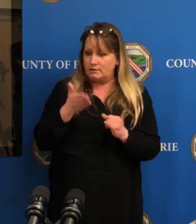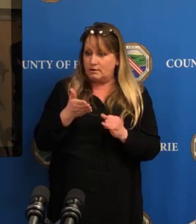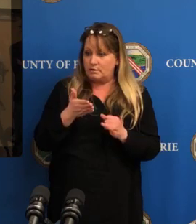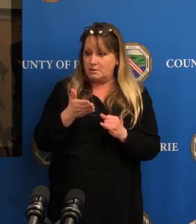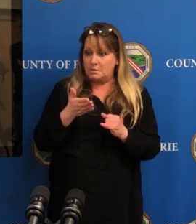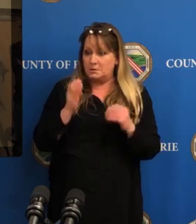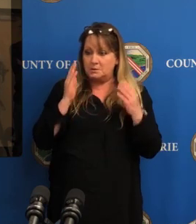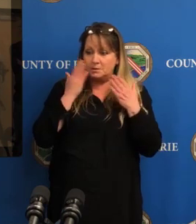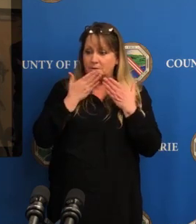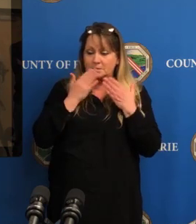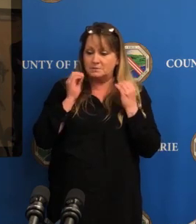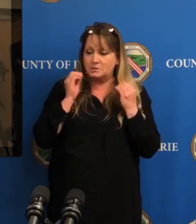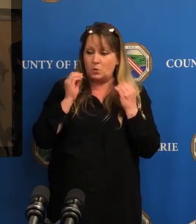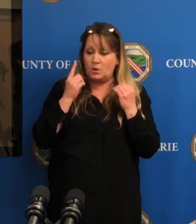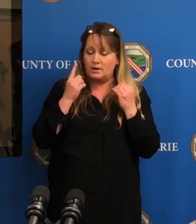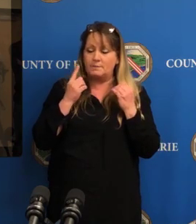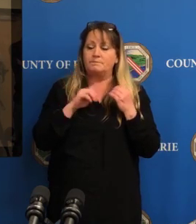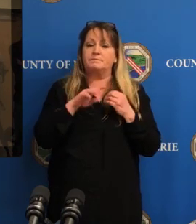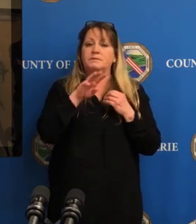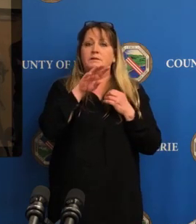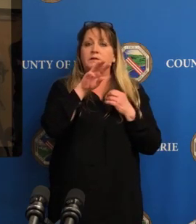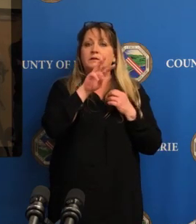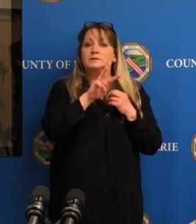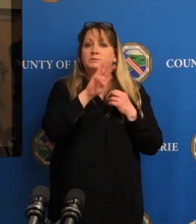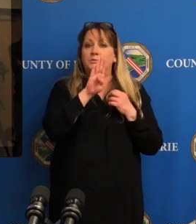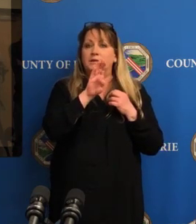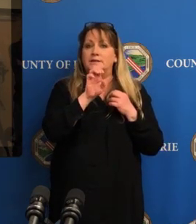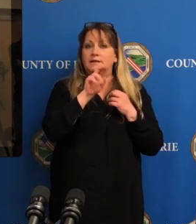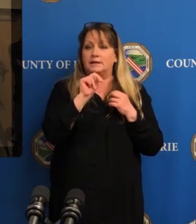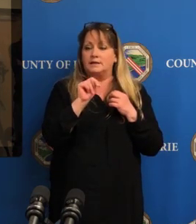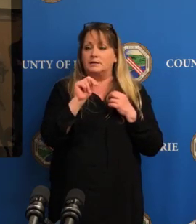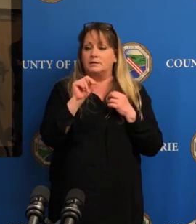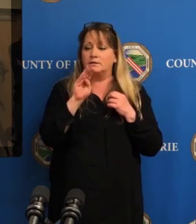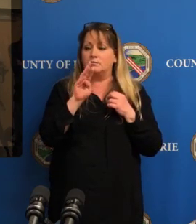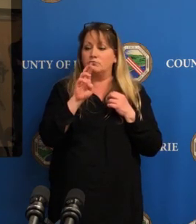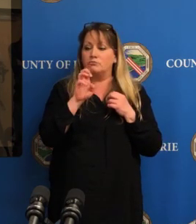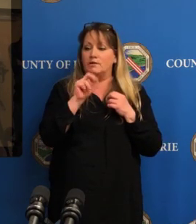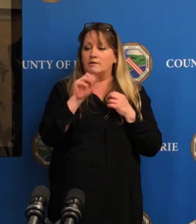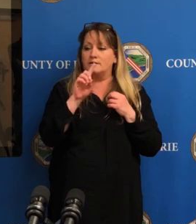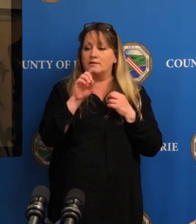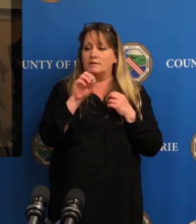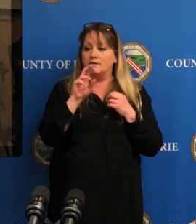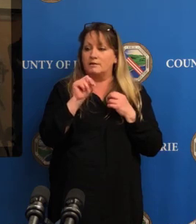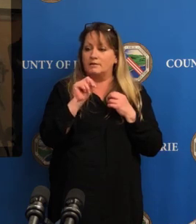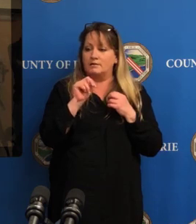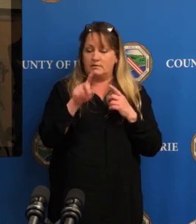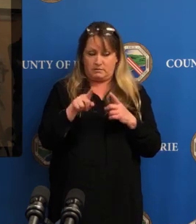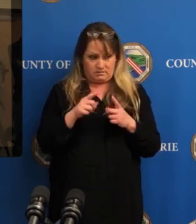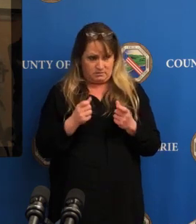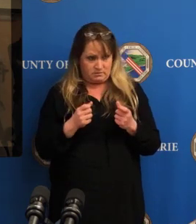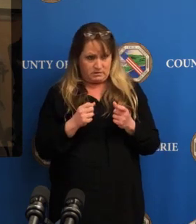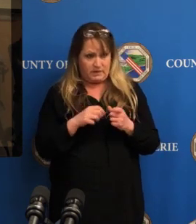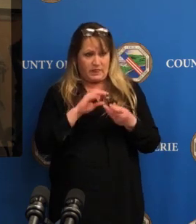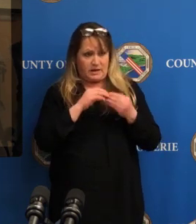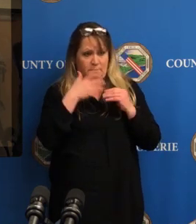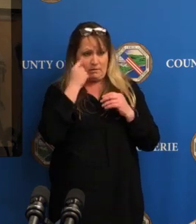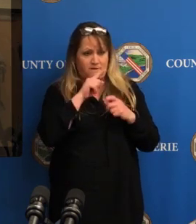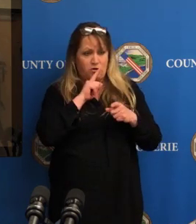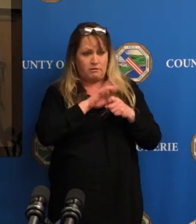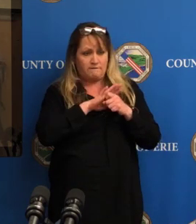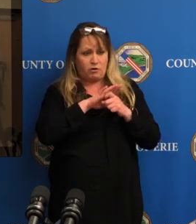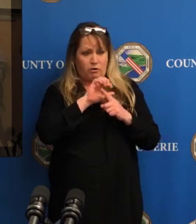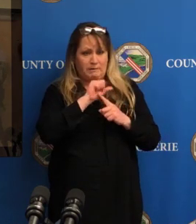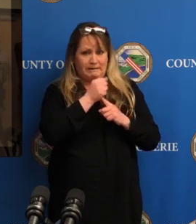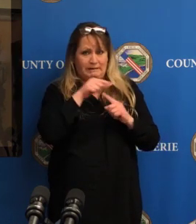Have no one from WBFO, WBEN, Brendan Kearney. Has the number of confirmed cases in the